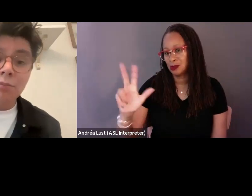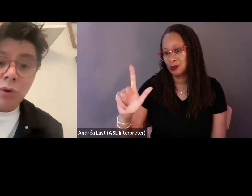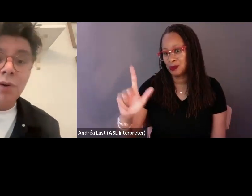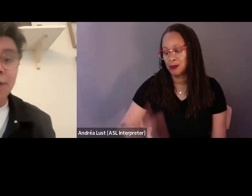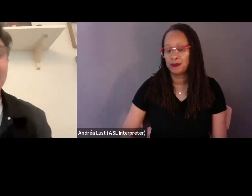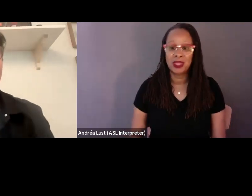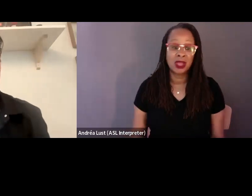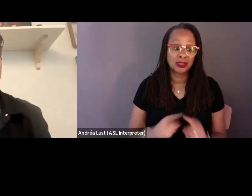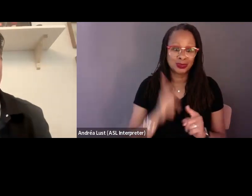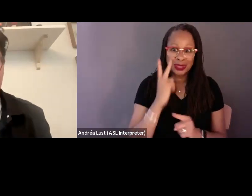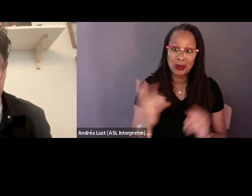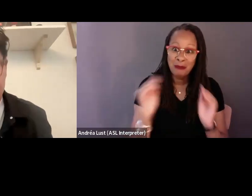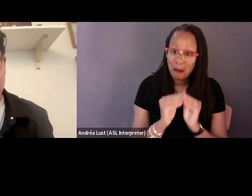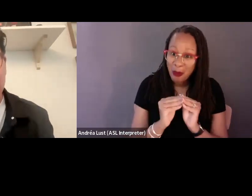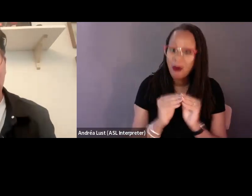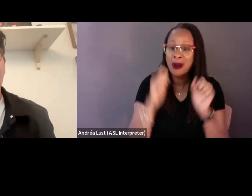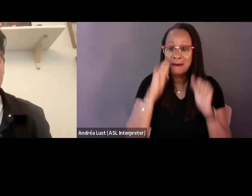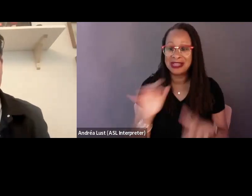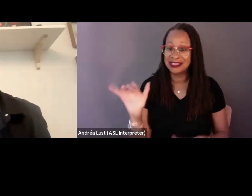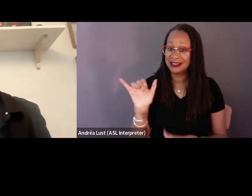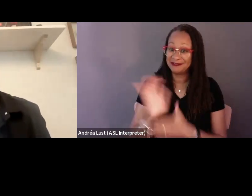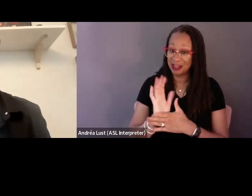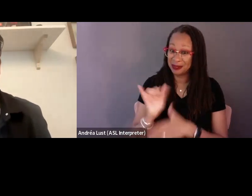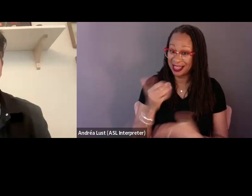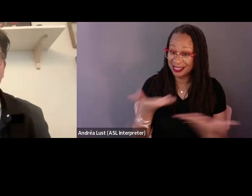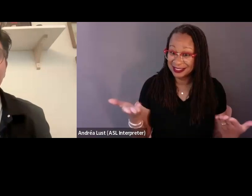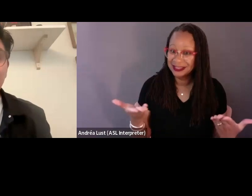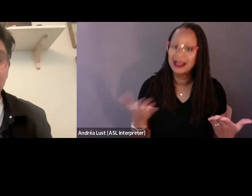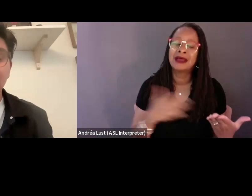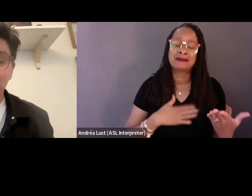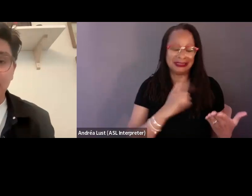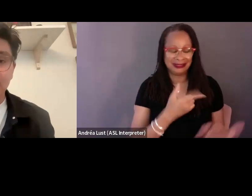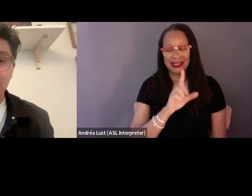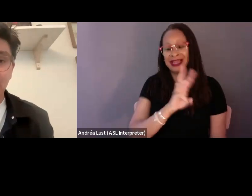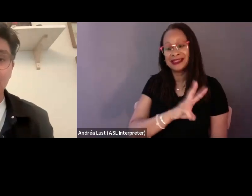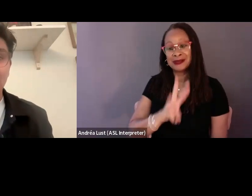To see more amazing films like this, please visit